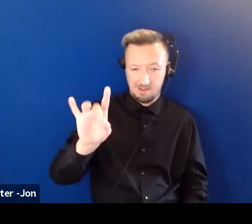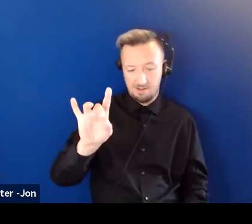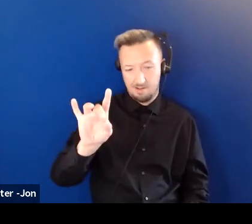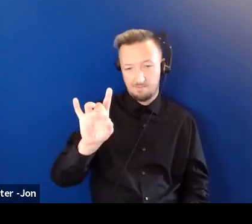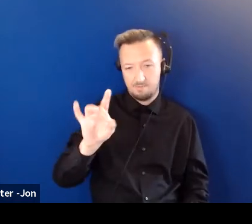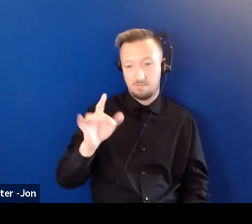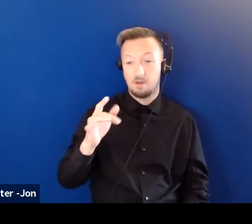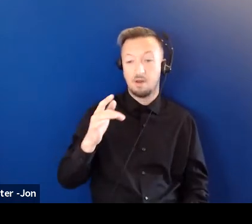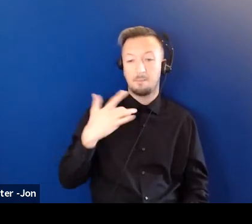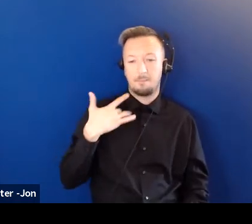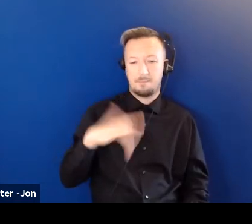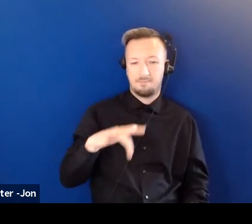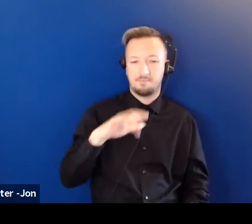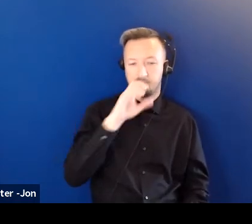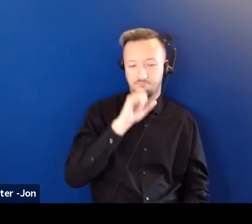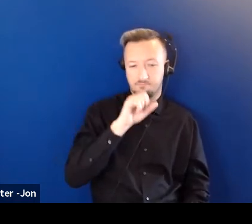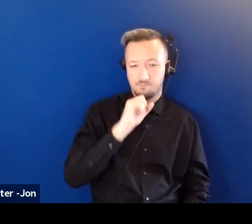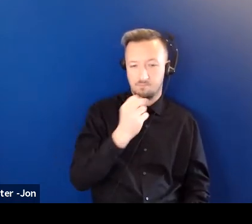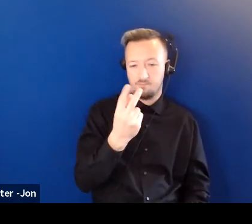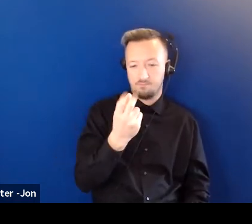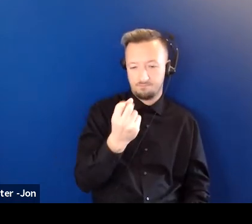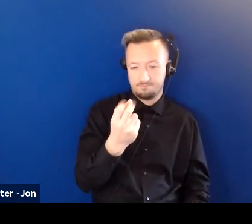and ages 12 through